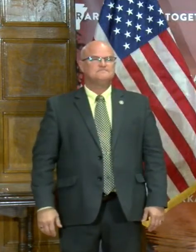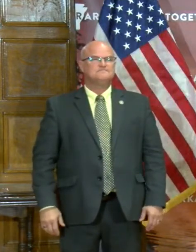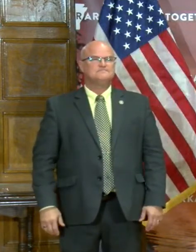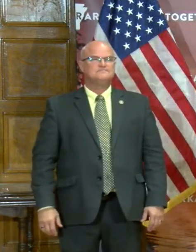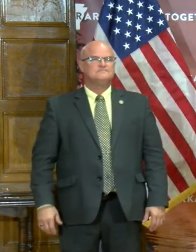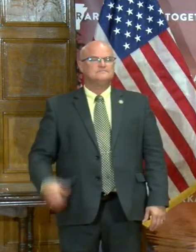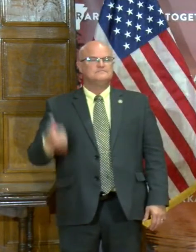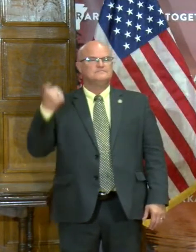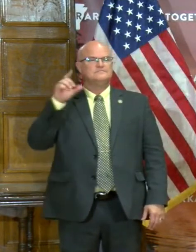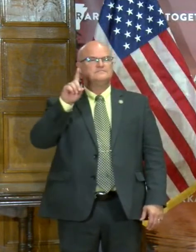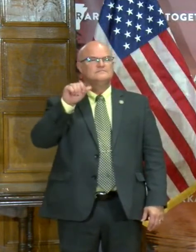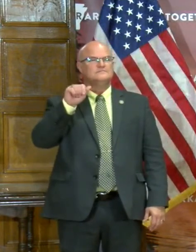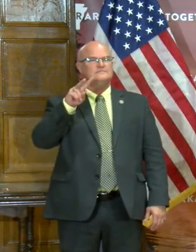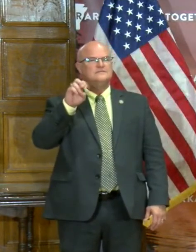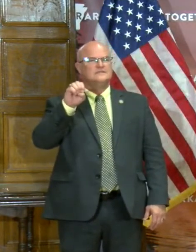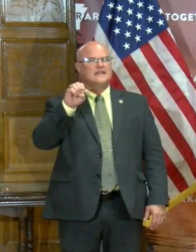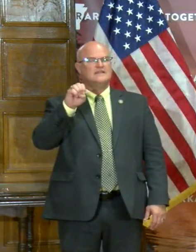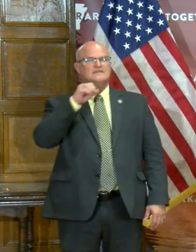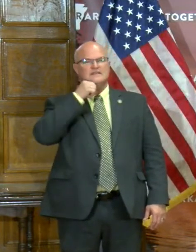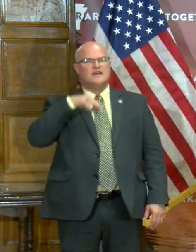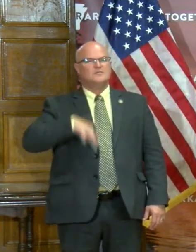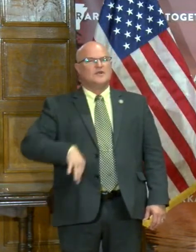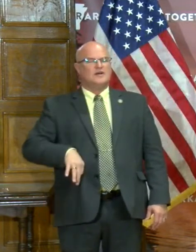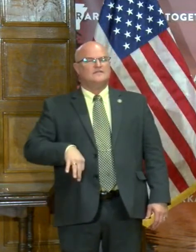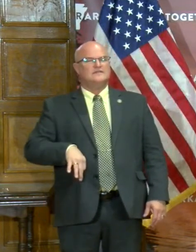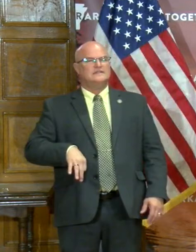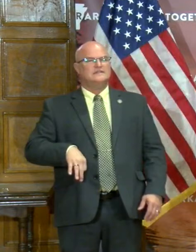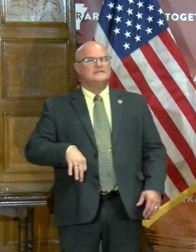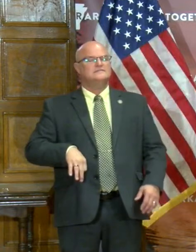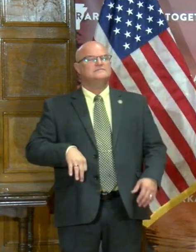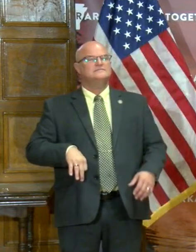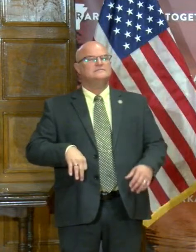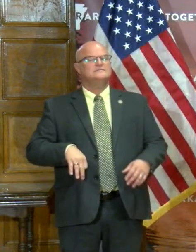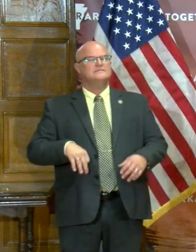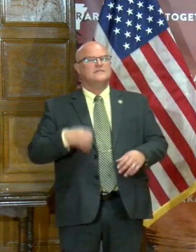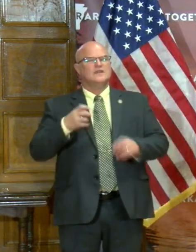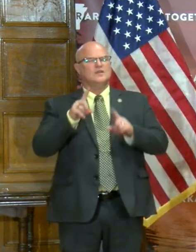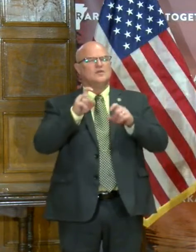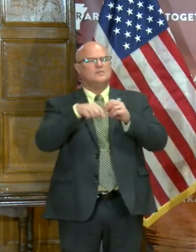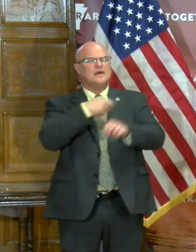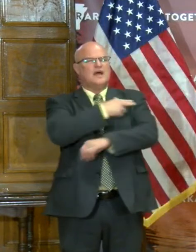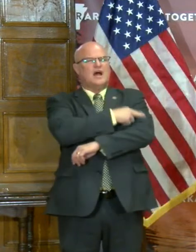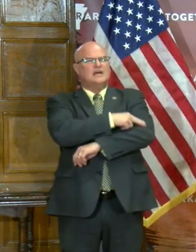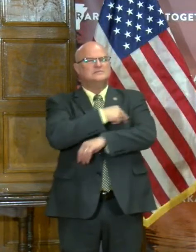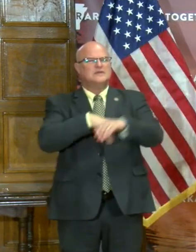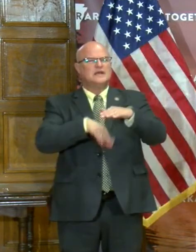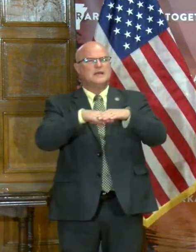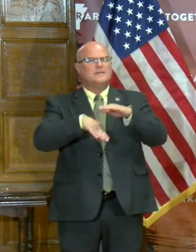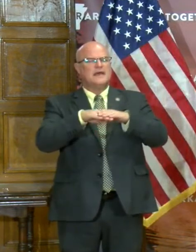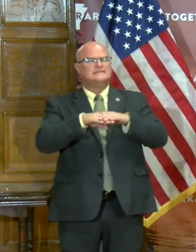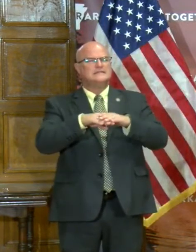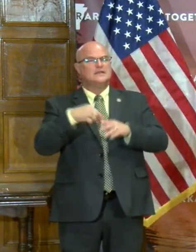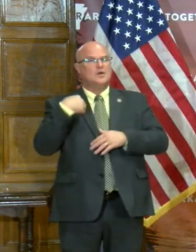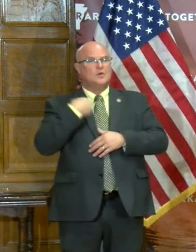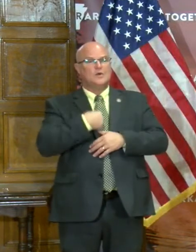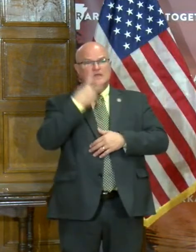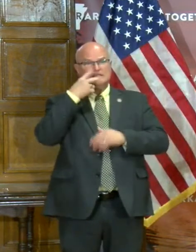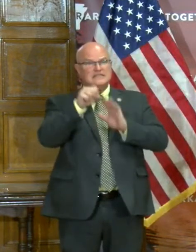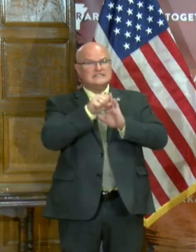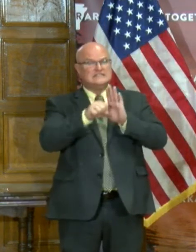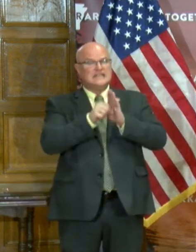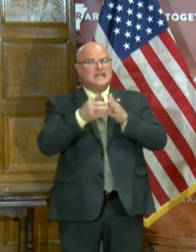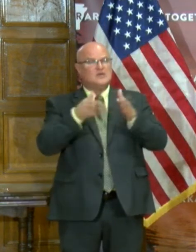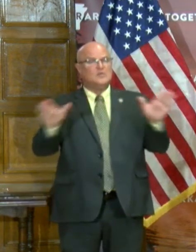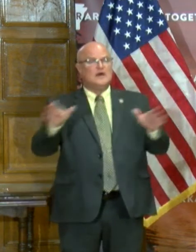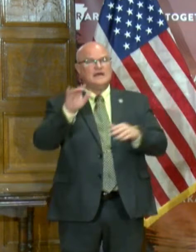Governor, this is David Ramsey with the nonprofit Arkansas Nonprofit News Network. Had a question about hospital capacity. We're seeing statewide